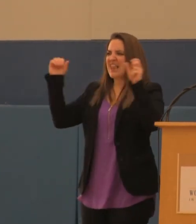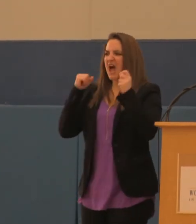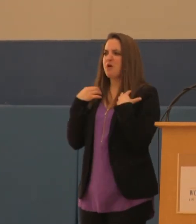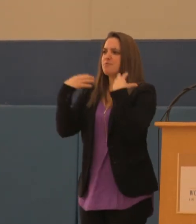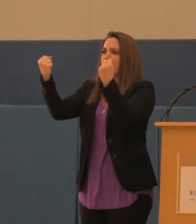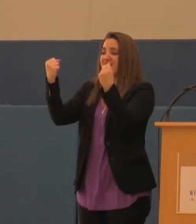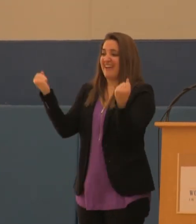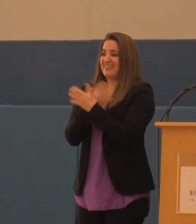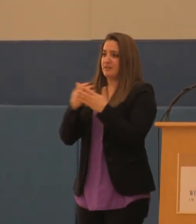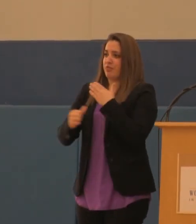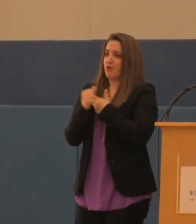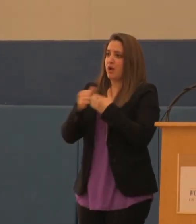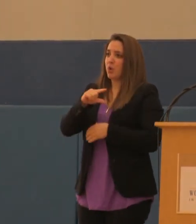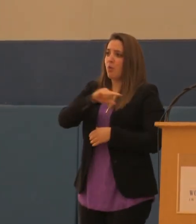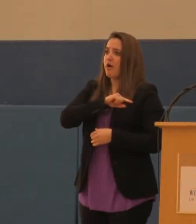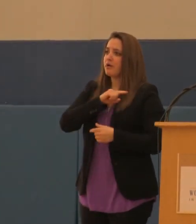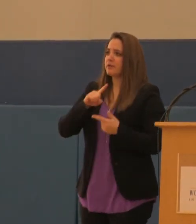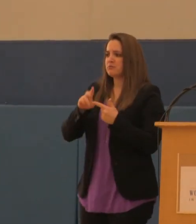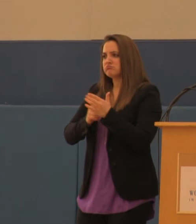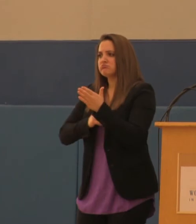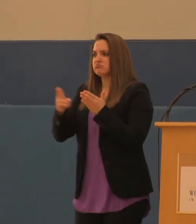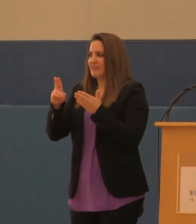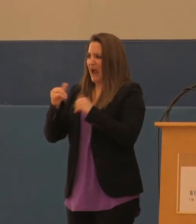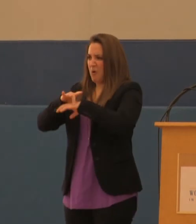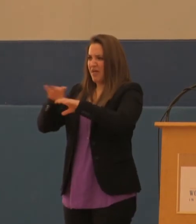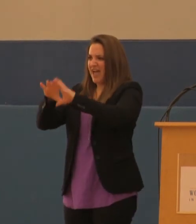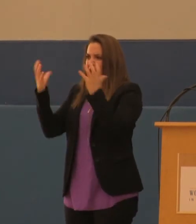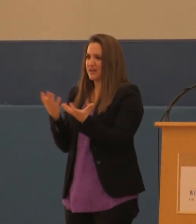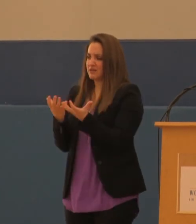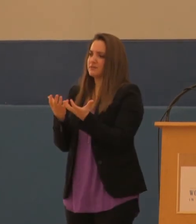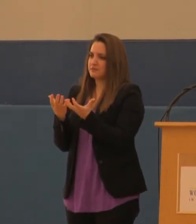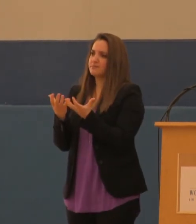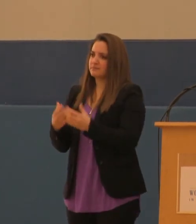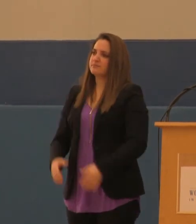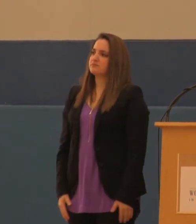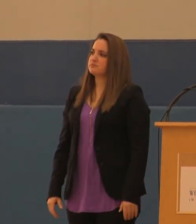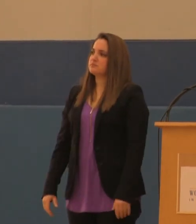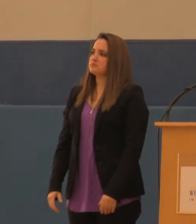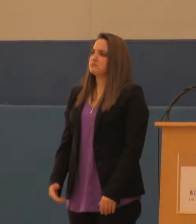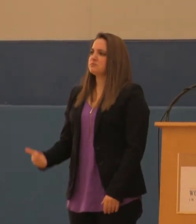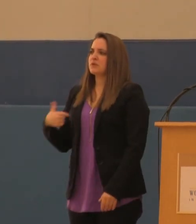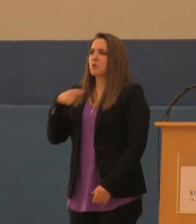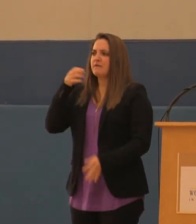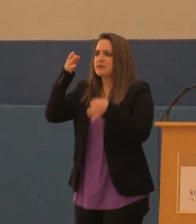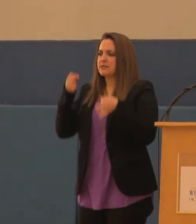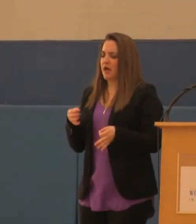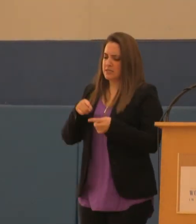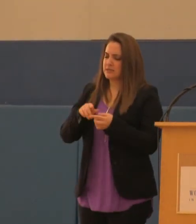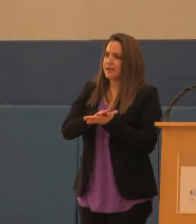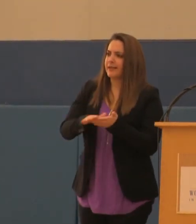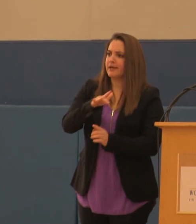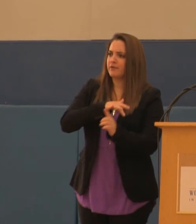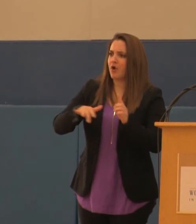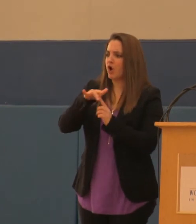our equality, our dignity, our very planet. We should never have to choose between a clean